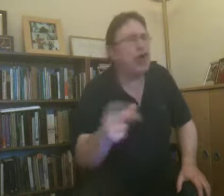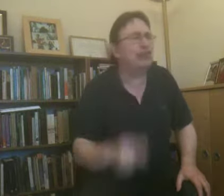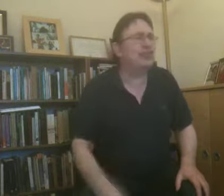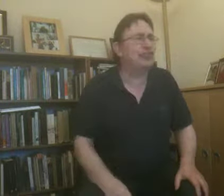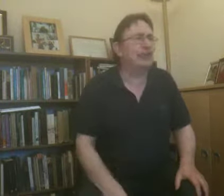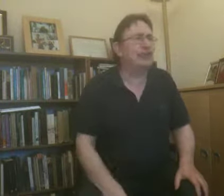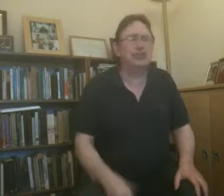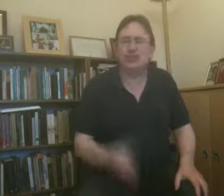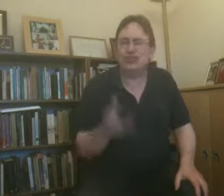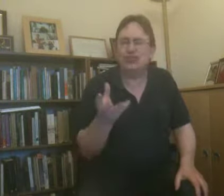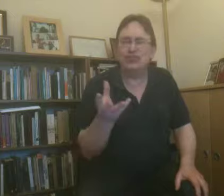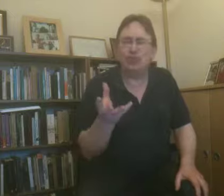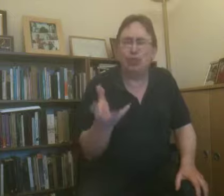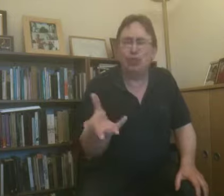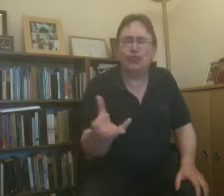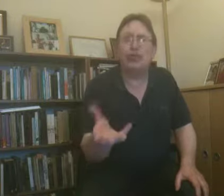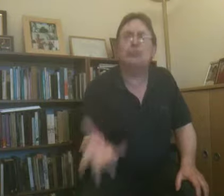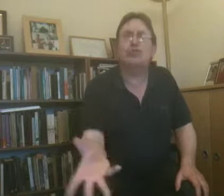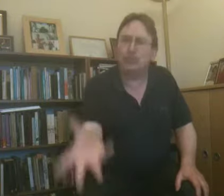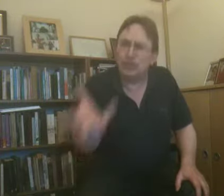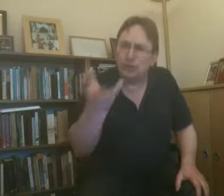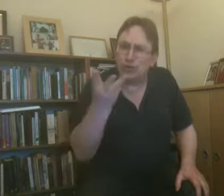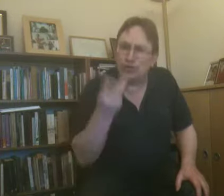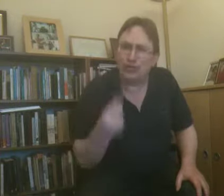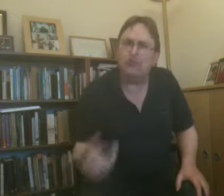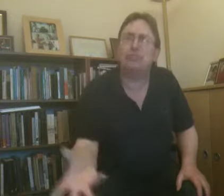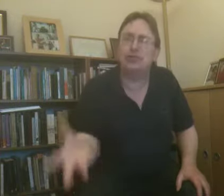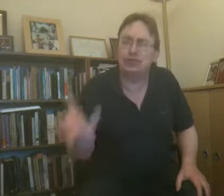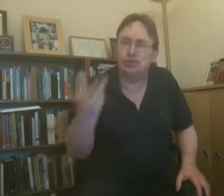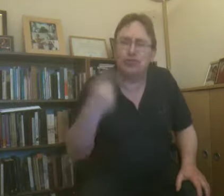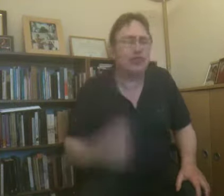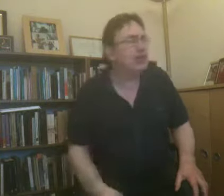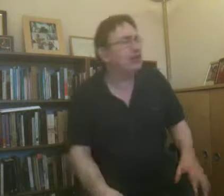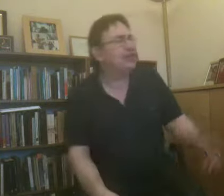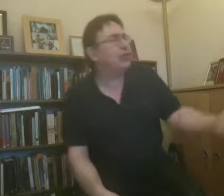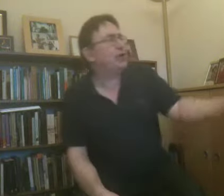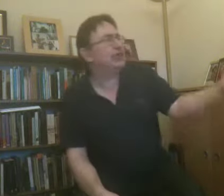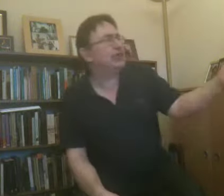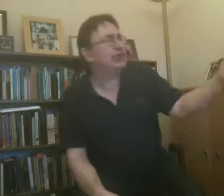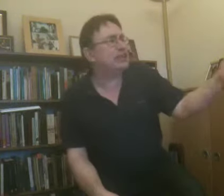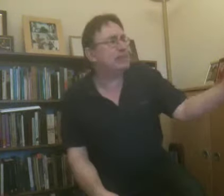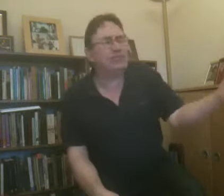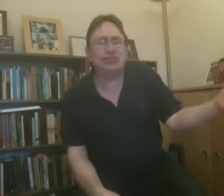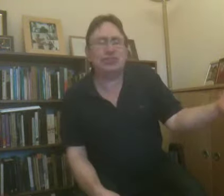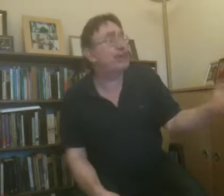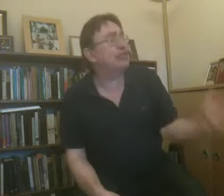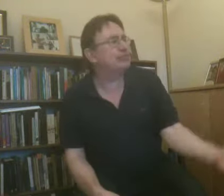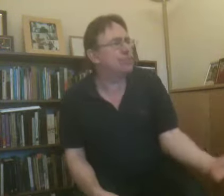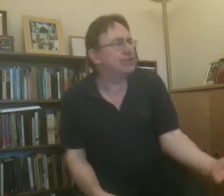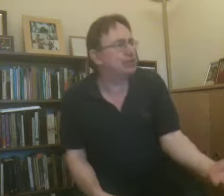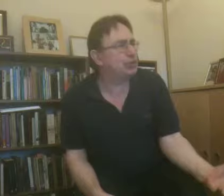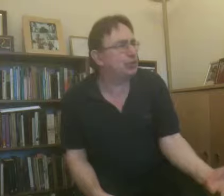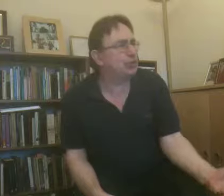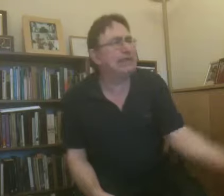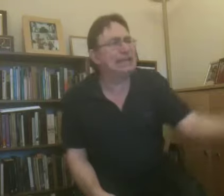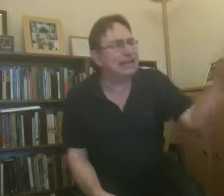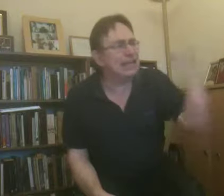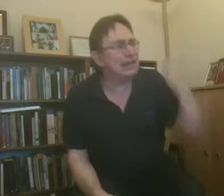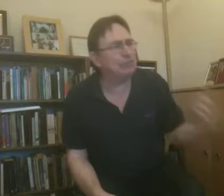not just water, but real water, spiritual water. So to Nicodemus, he says, spiritual beginning again,